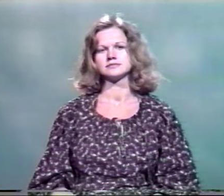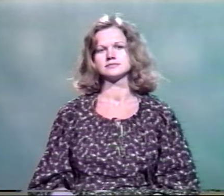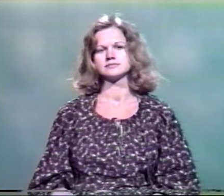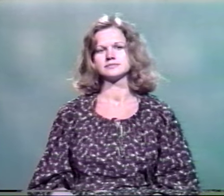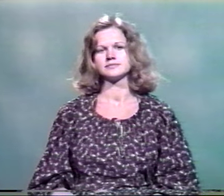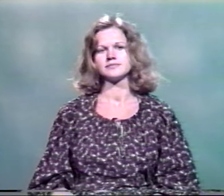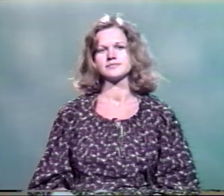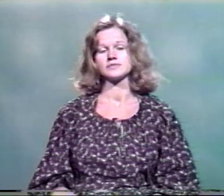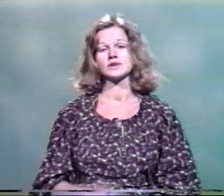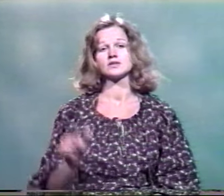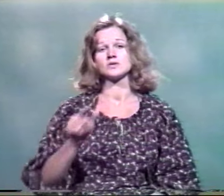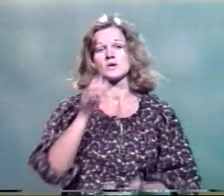back.